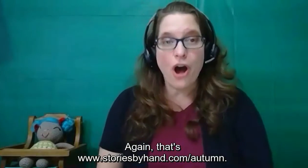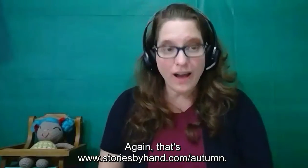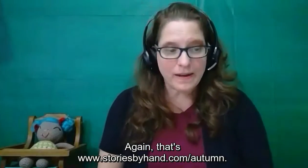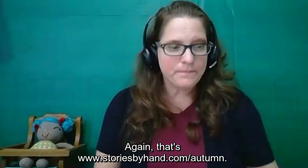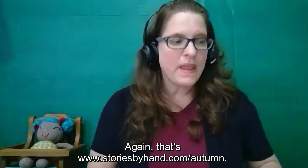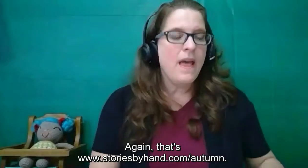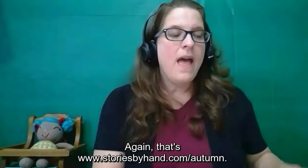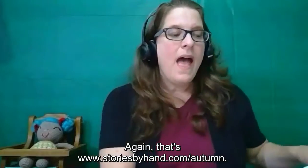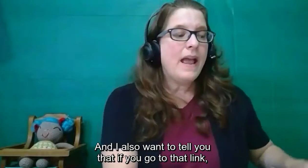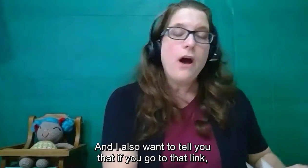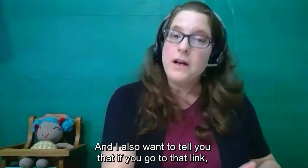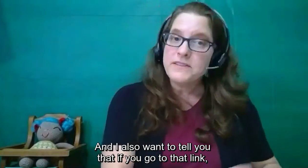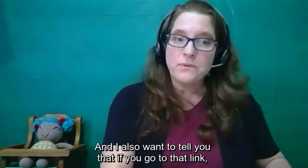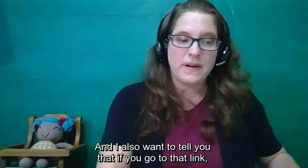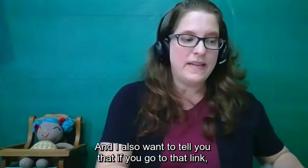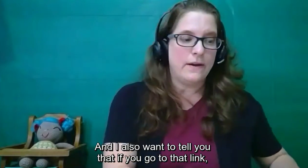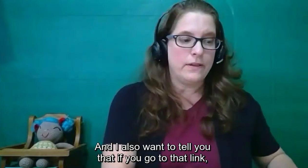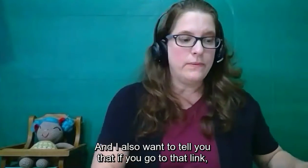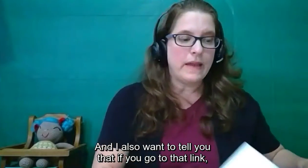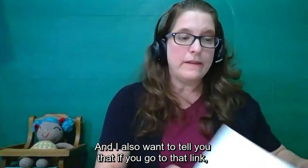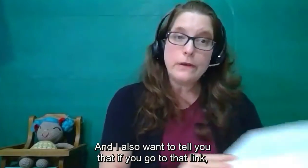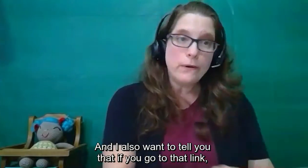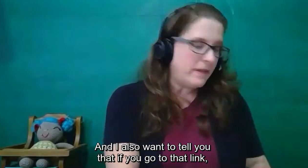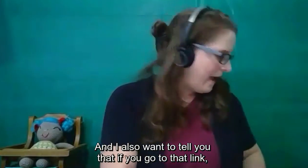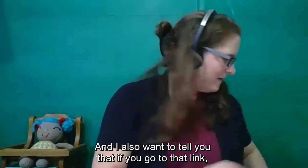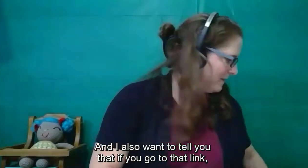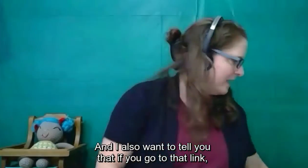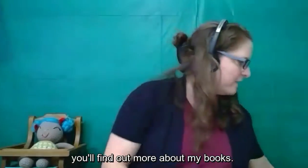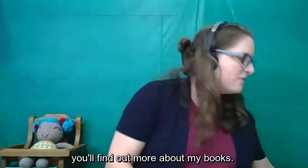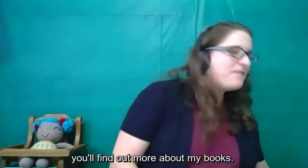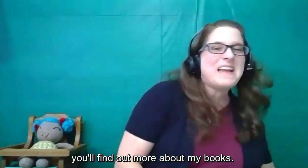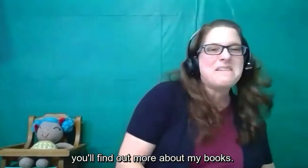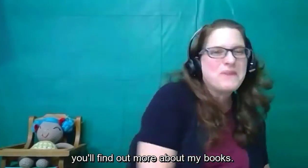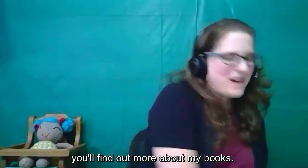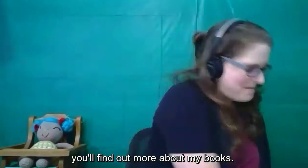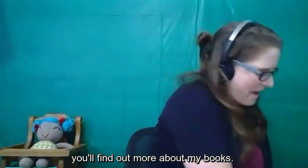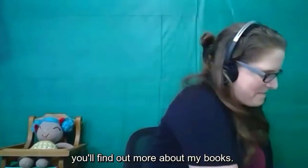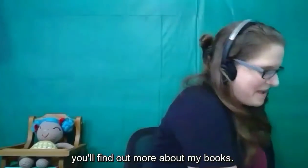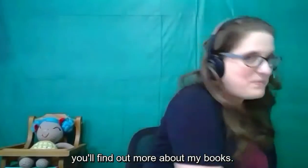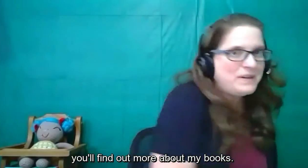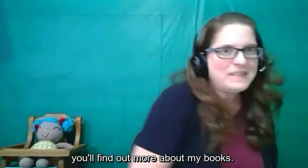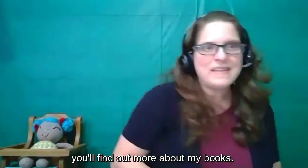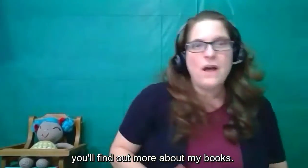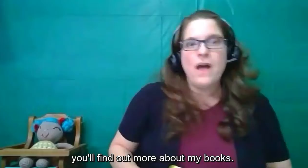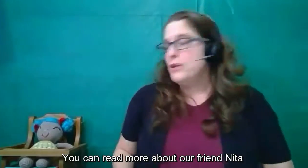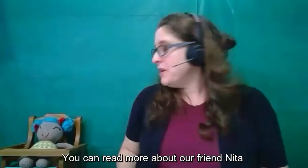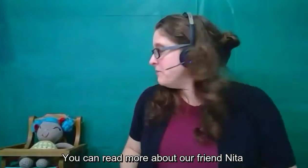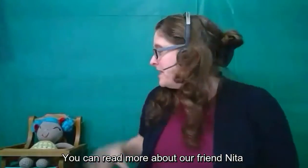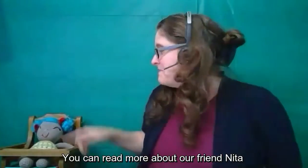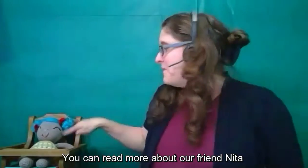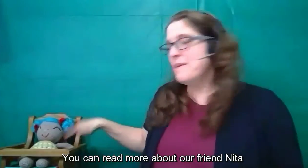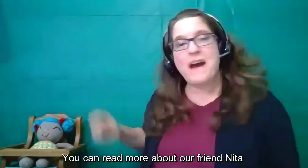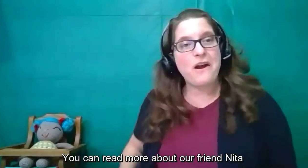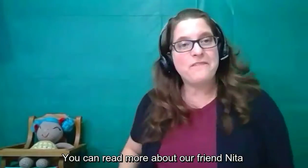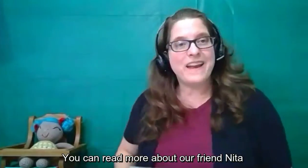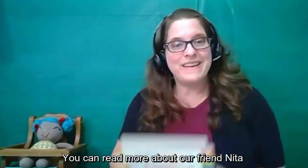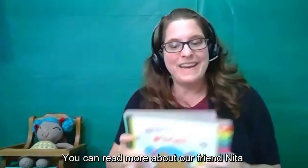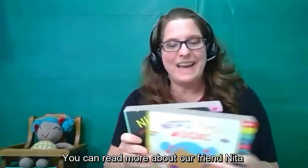storiesbyhand.com/autumn. And I also want to tell you that if you go to that link, you'll find out more about my books. You can read more about our friend Nita